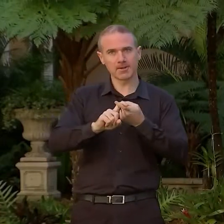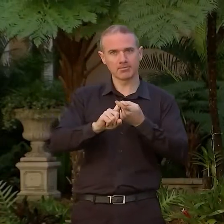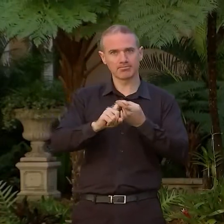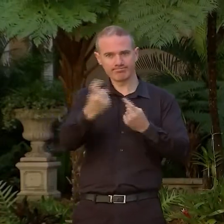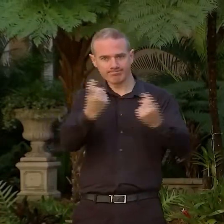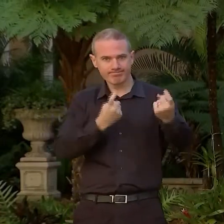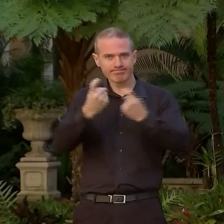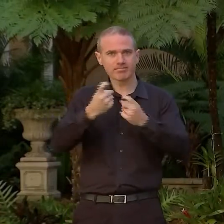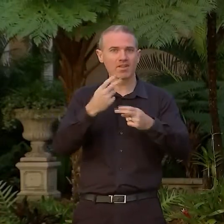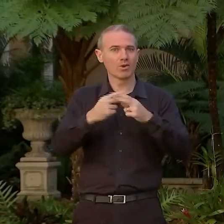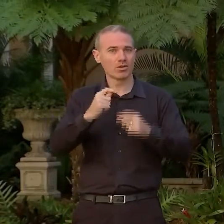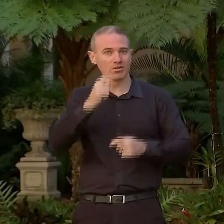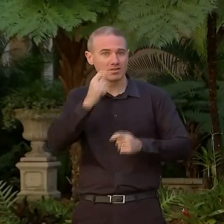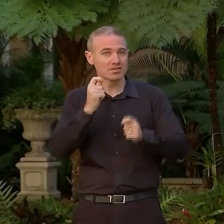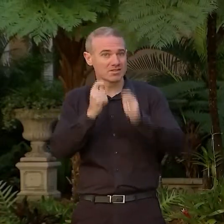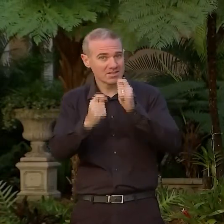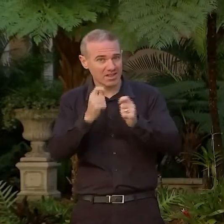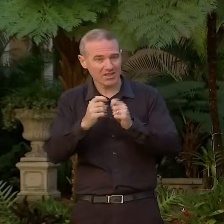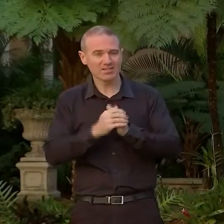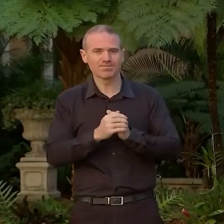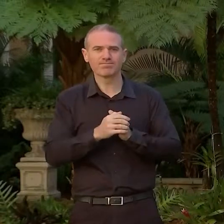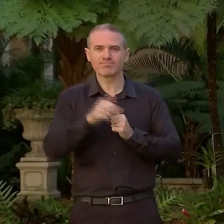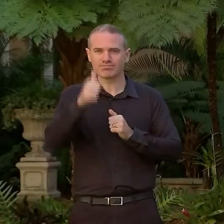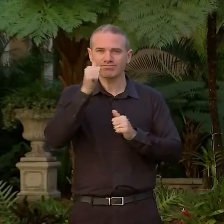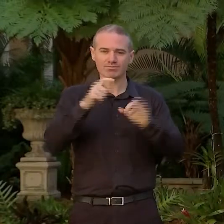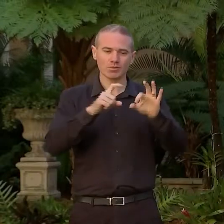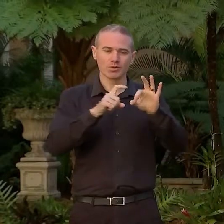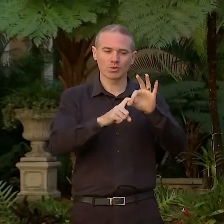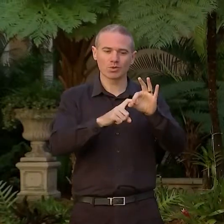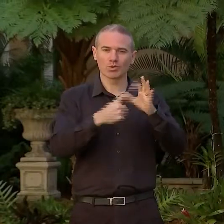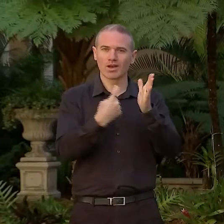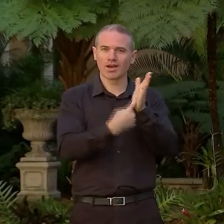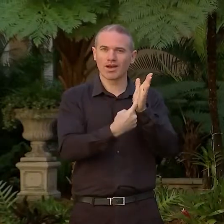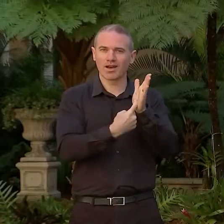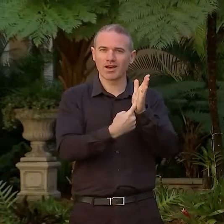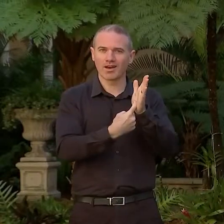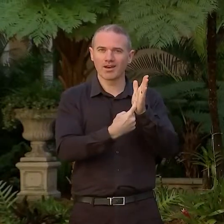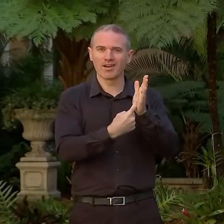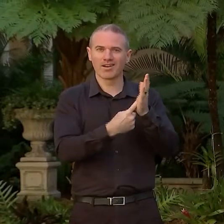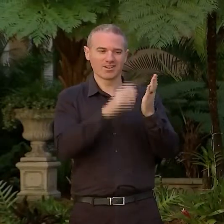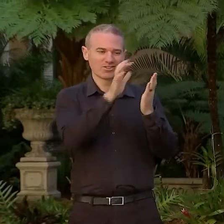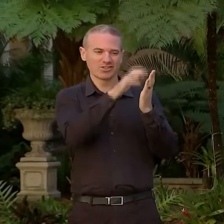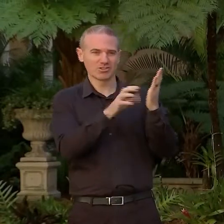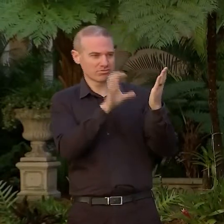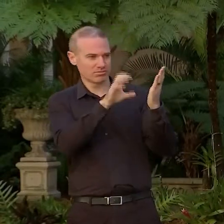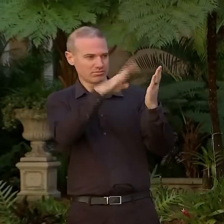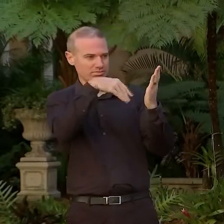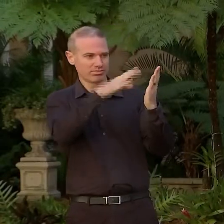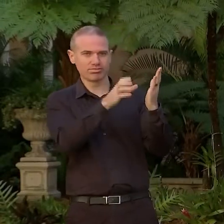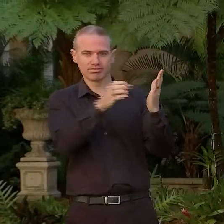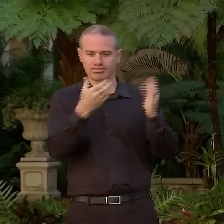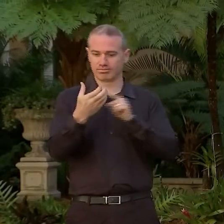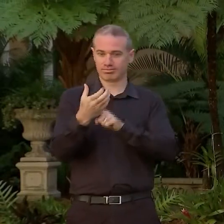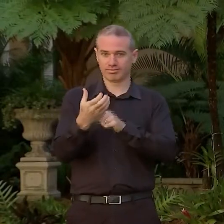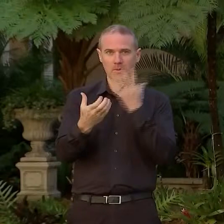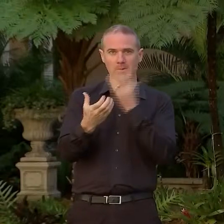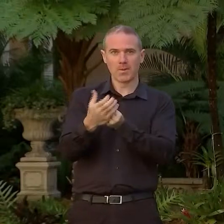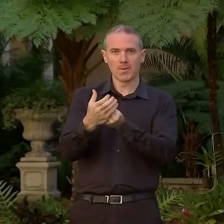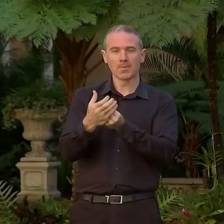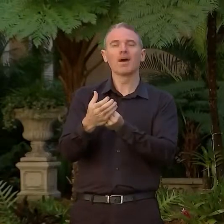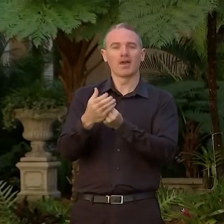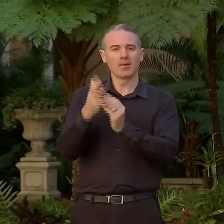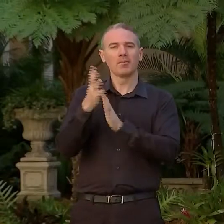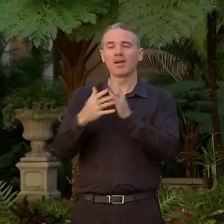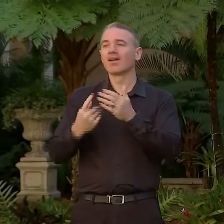tested. Use that QR code so that if we do have any case, we can very rapidly get hold of everyone